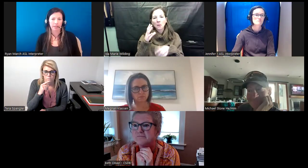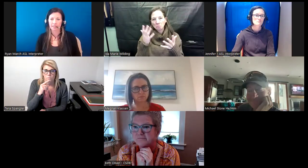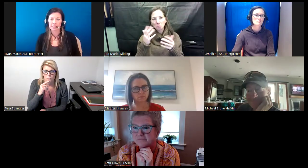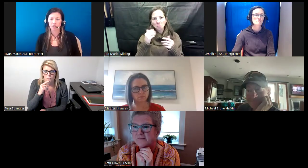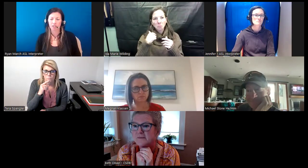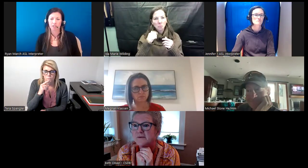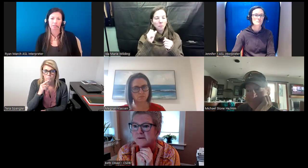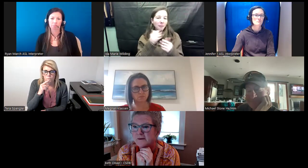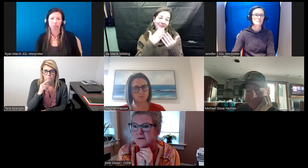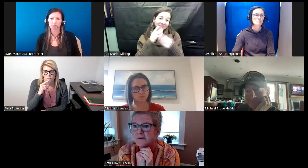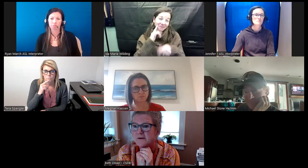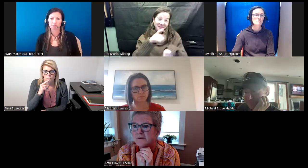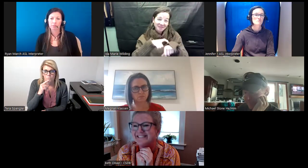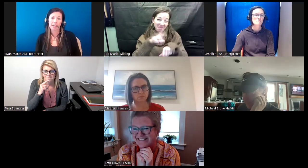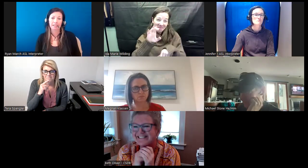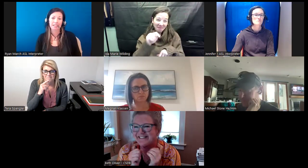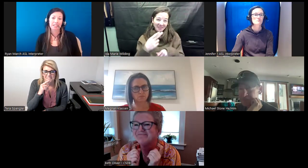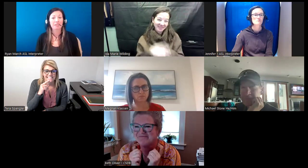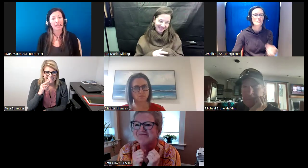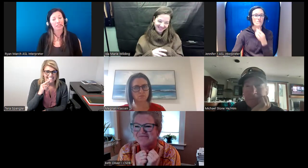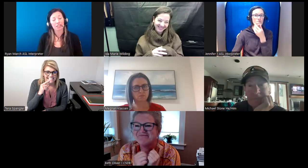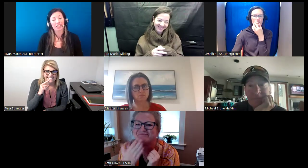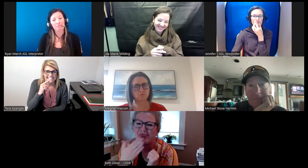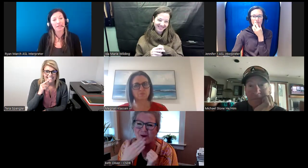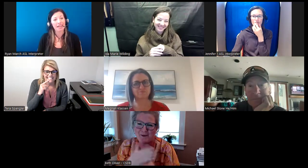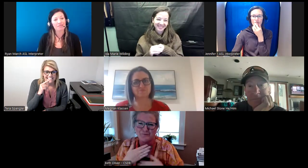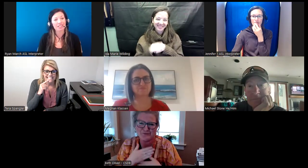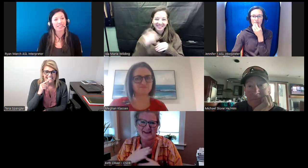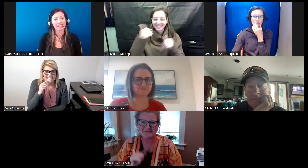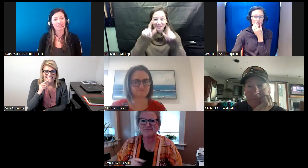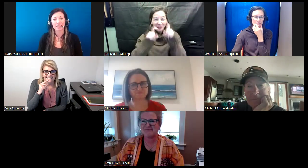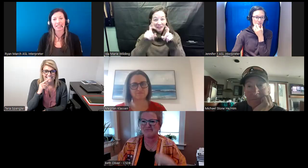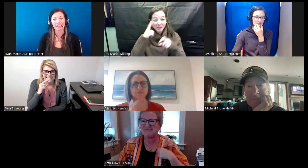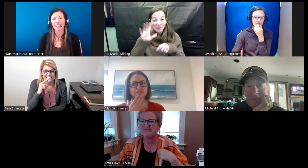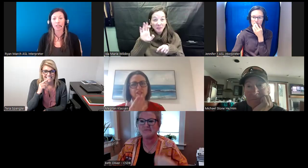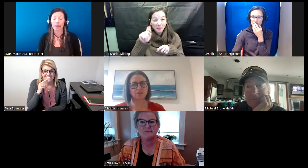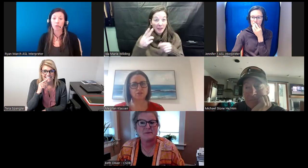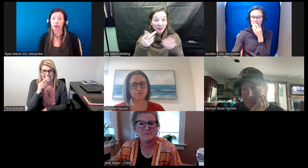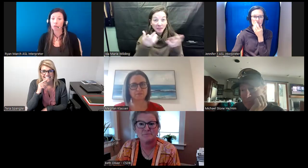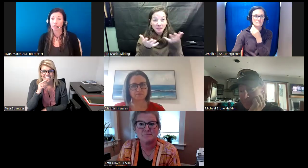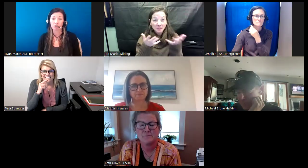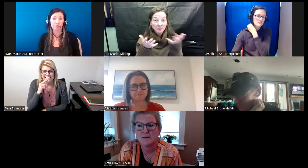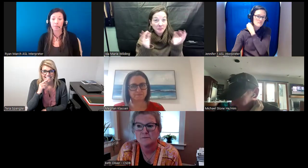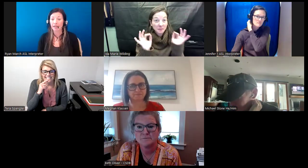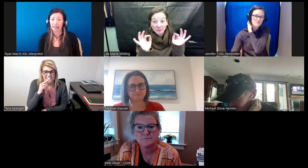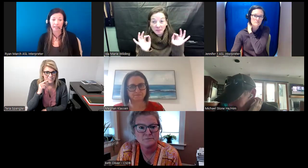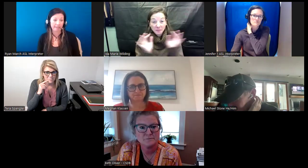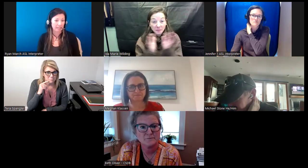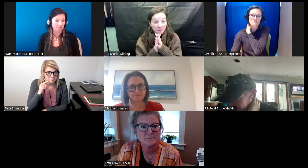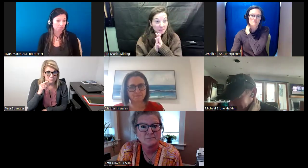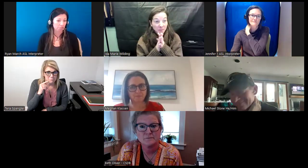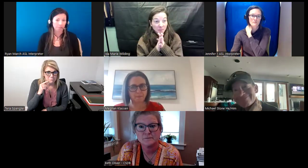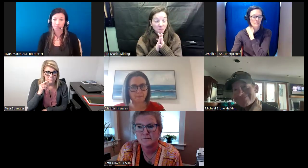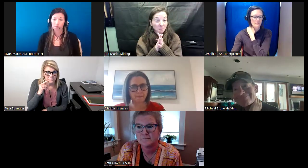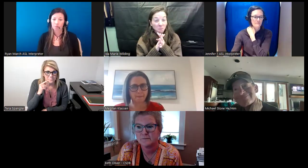for that standard. And but thanks for your time, Beth, for being here. Thank you. Any other questions for Beth?